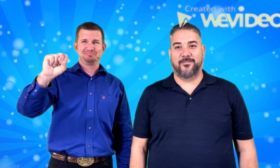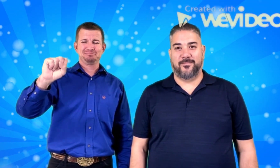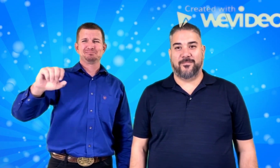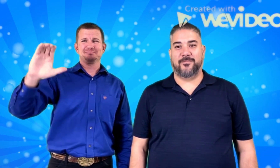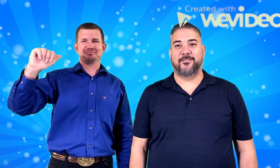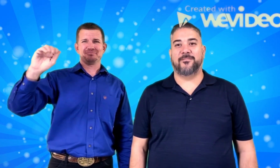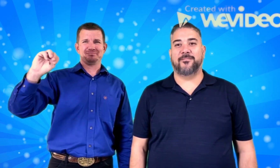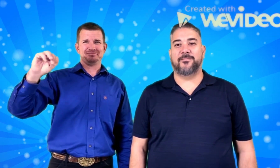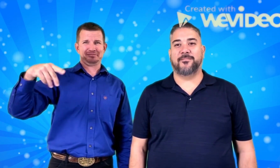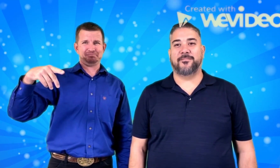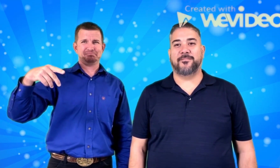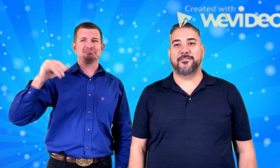ASDV.